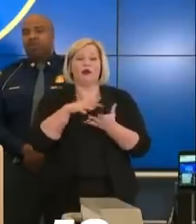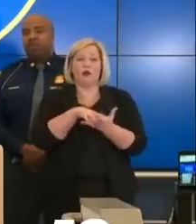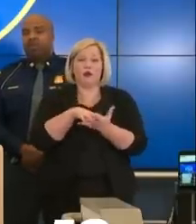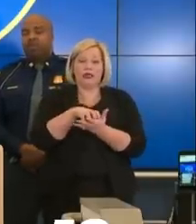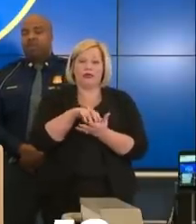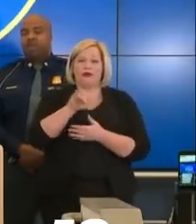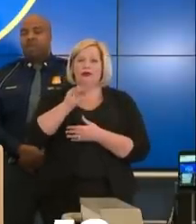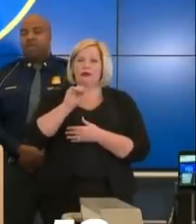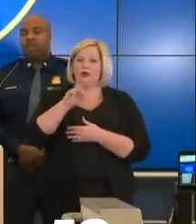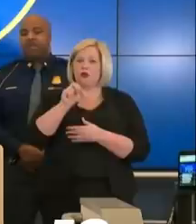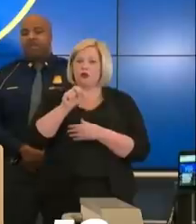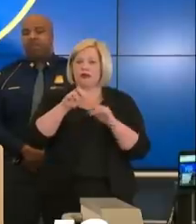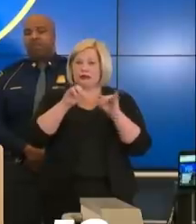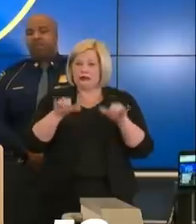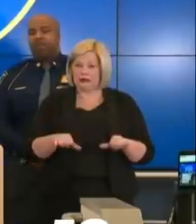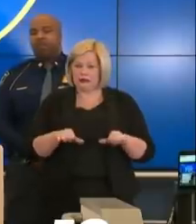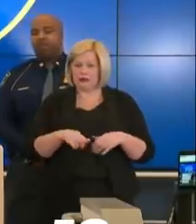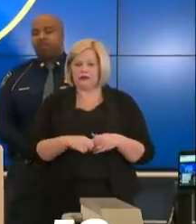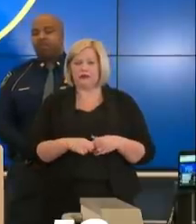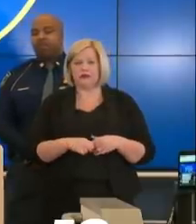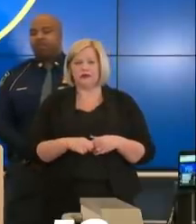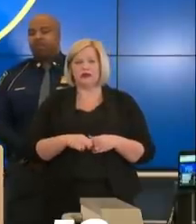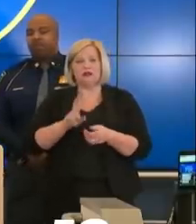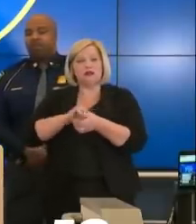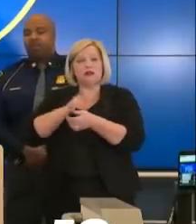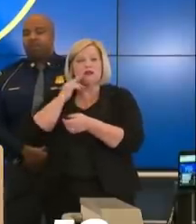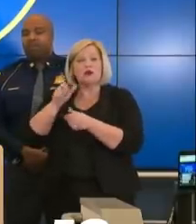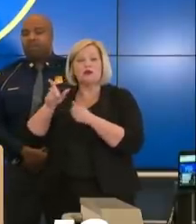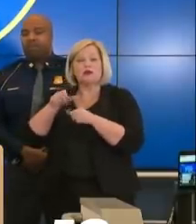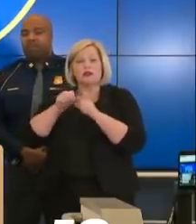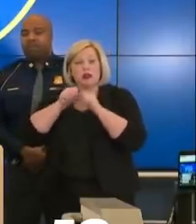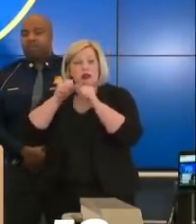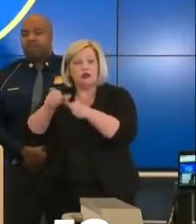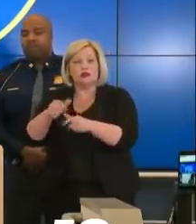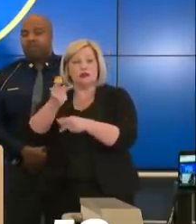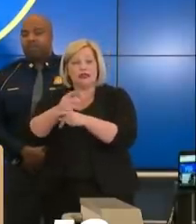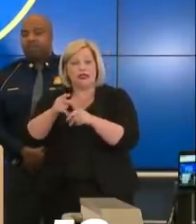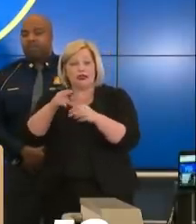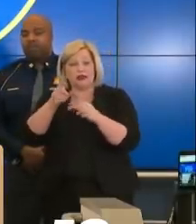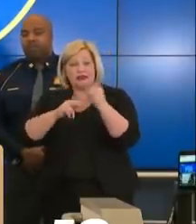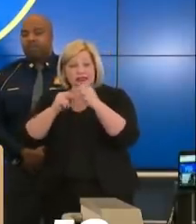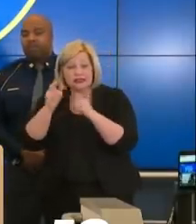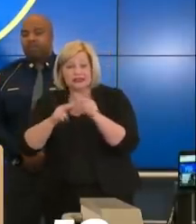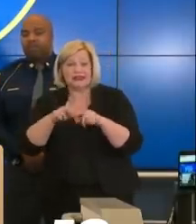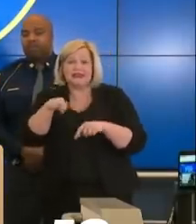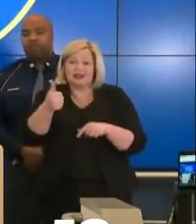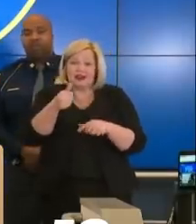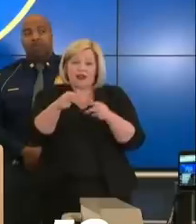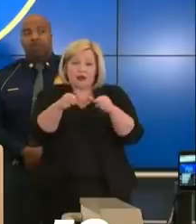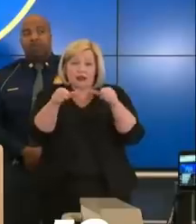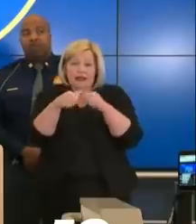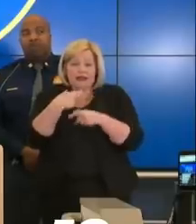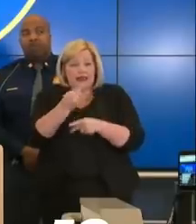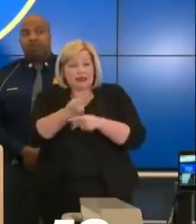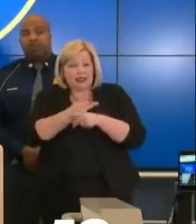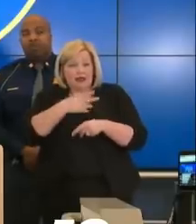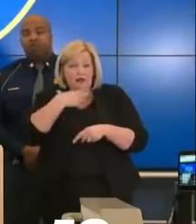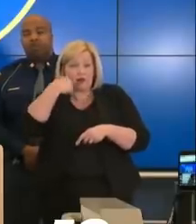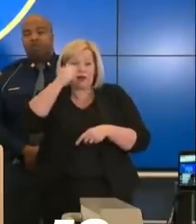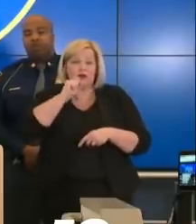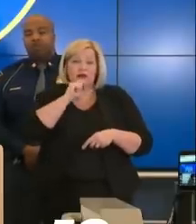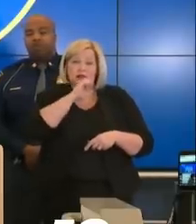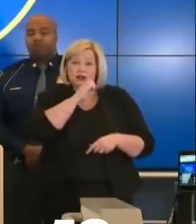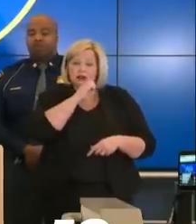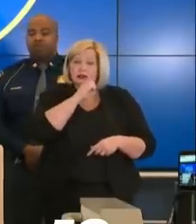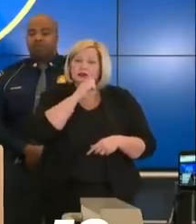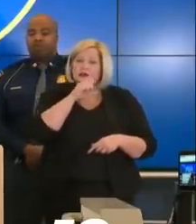systems. Long-term care facilities, nursing homes, and other institutions that take care of the elderly